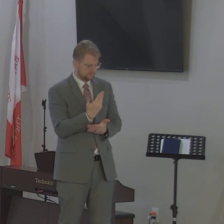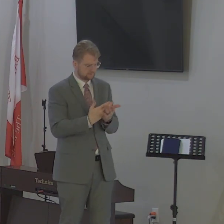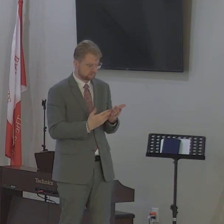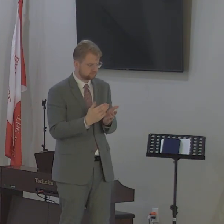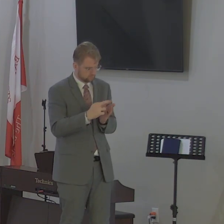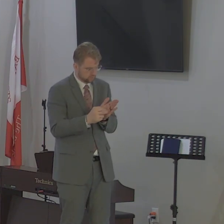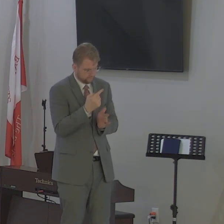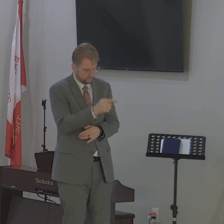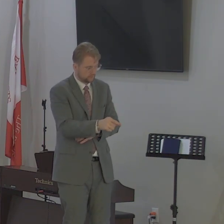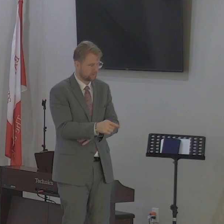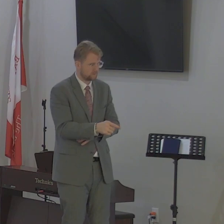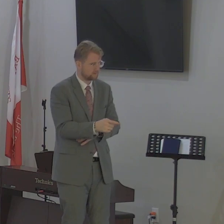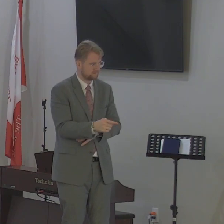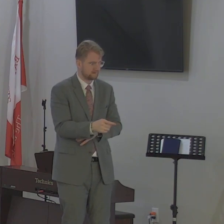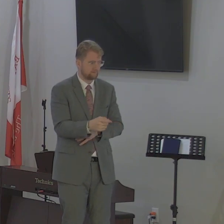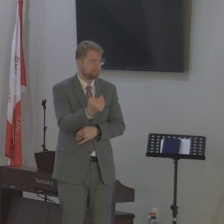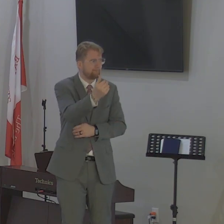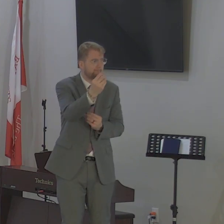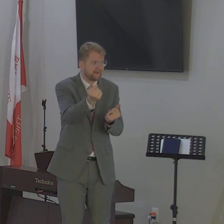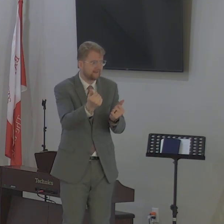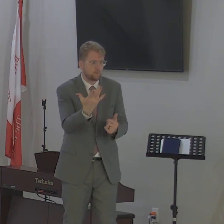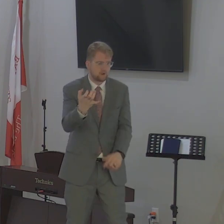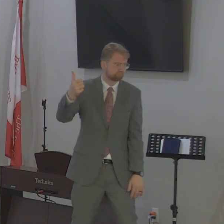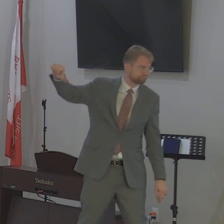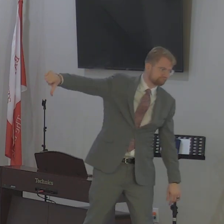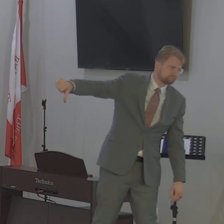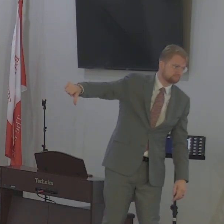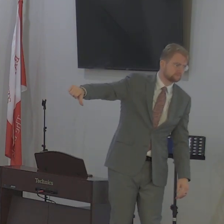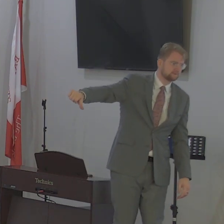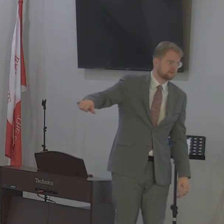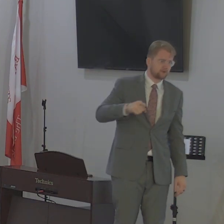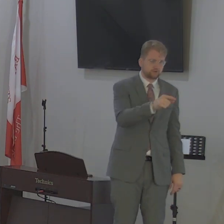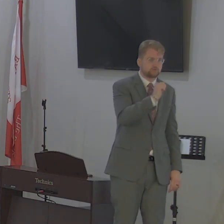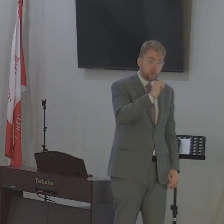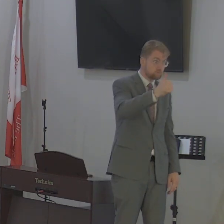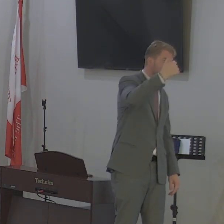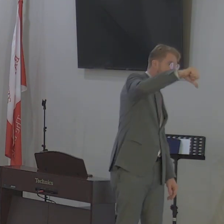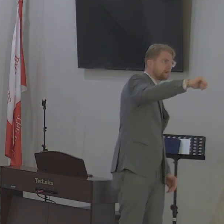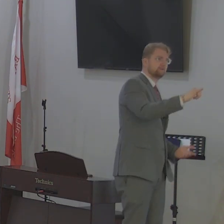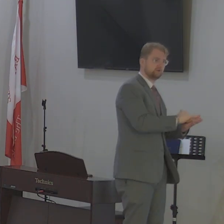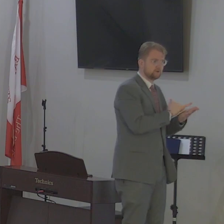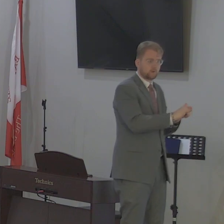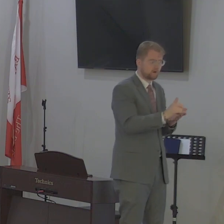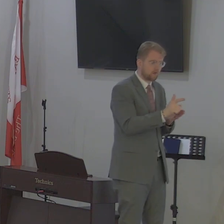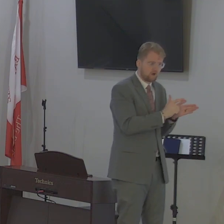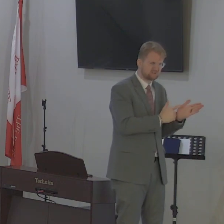So the question, who hinders you from obeying the truth?